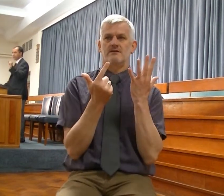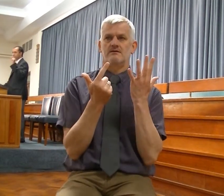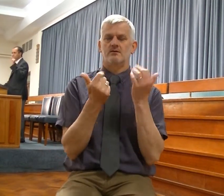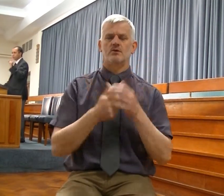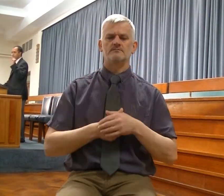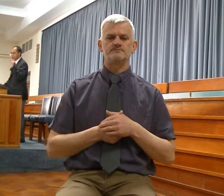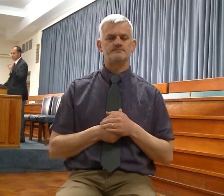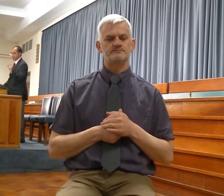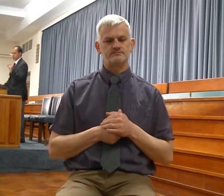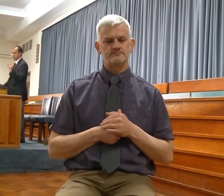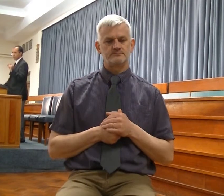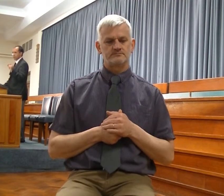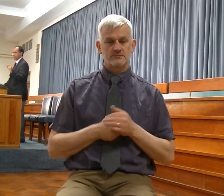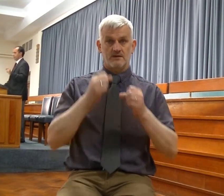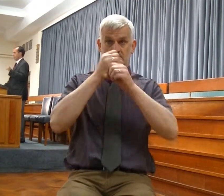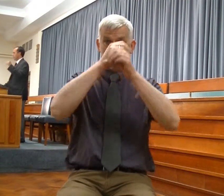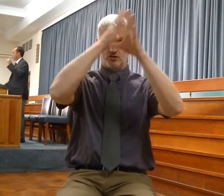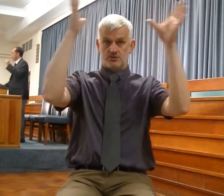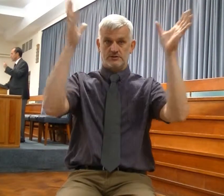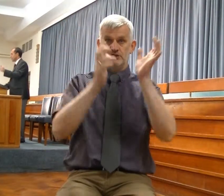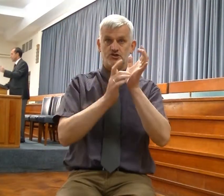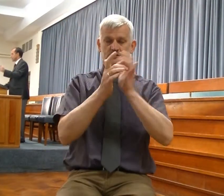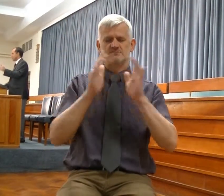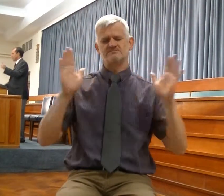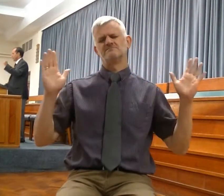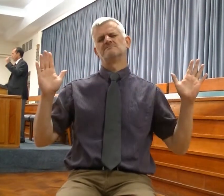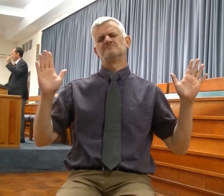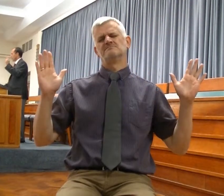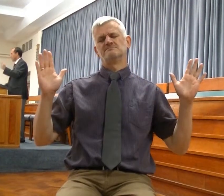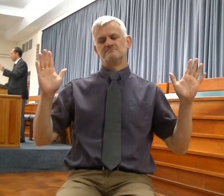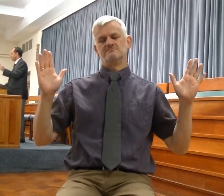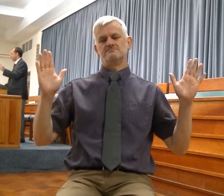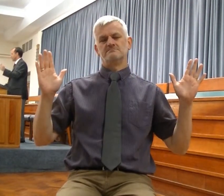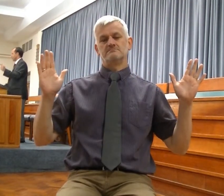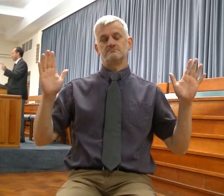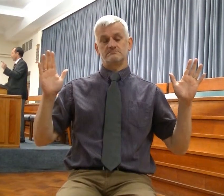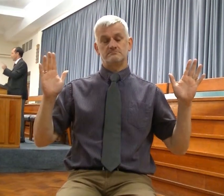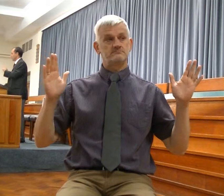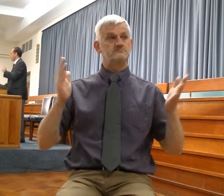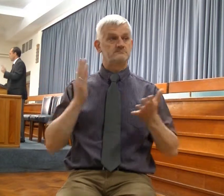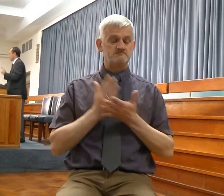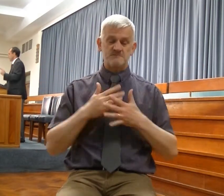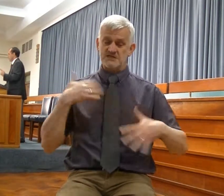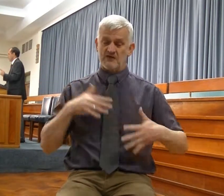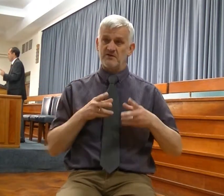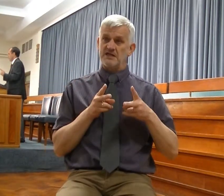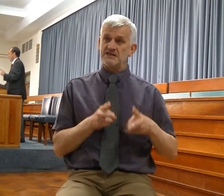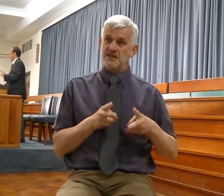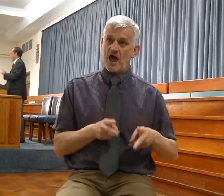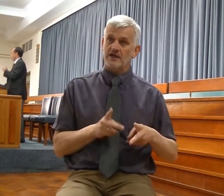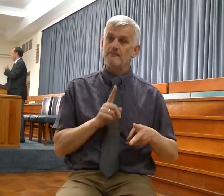But even on the cross, he was denied, he was dying, but not